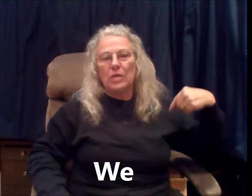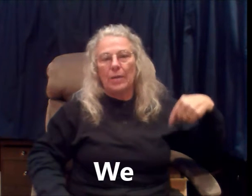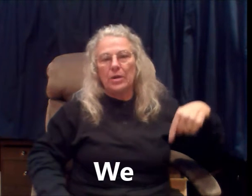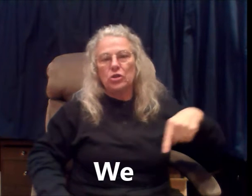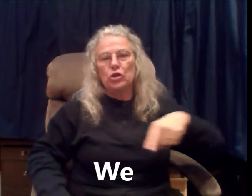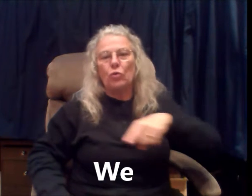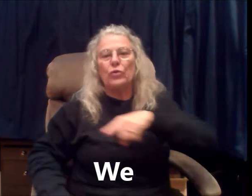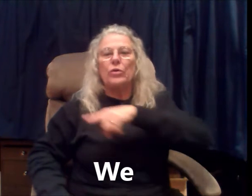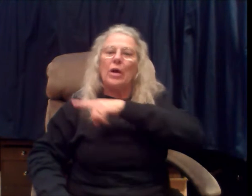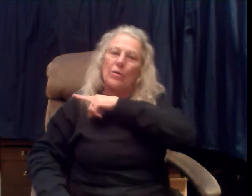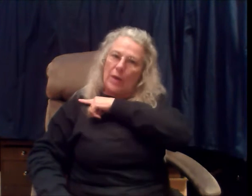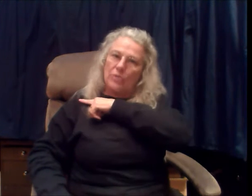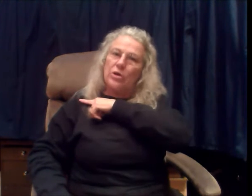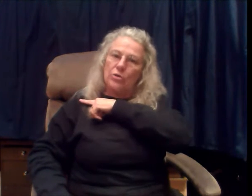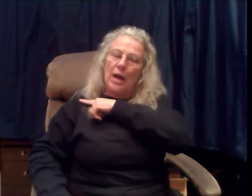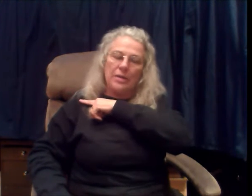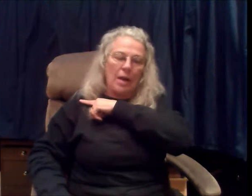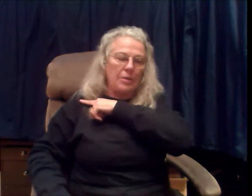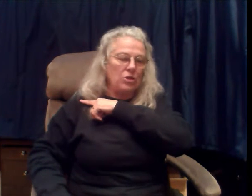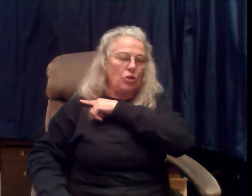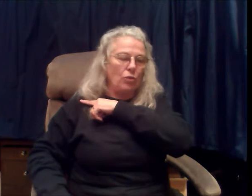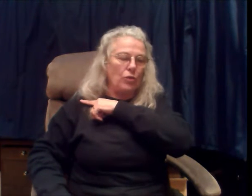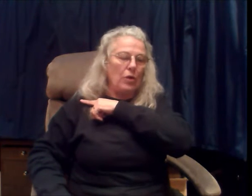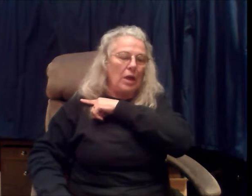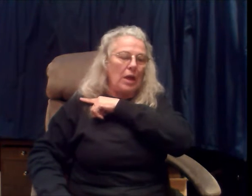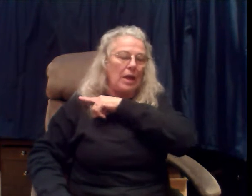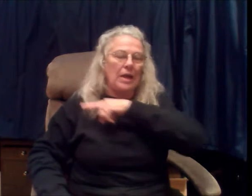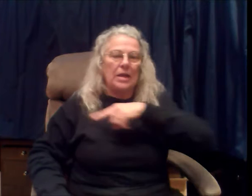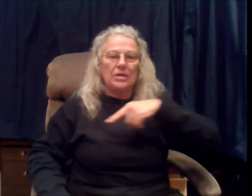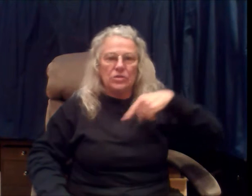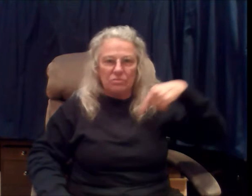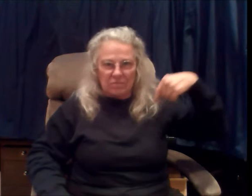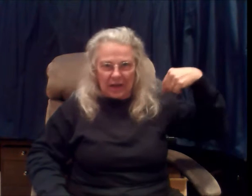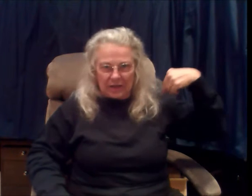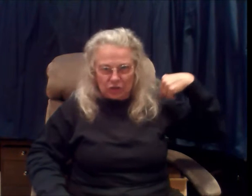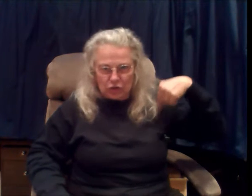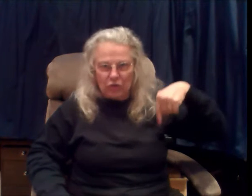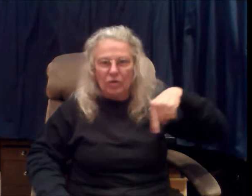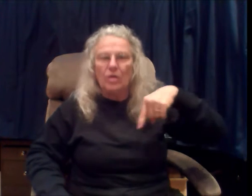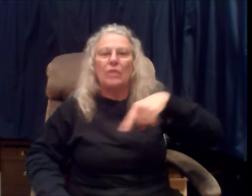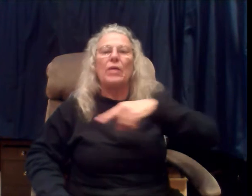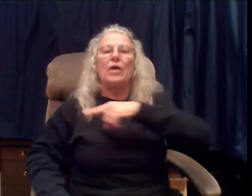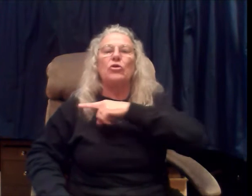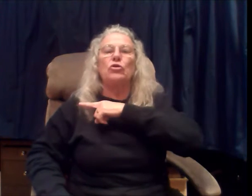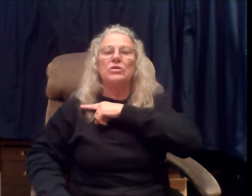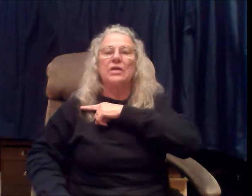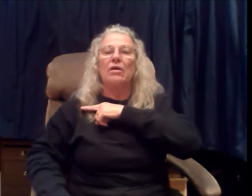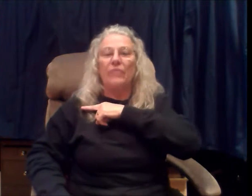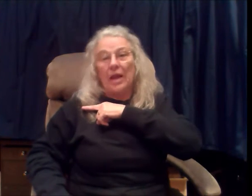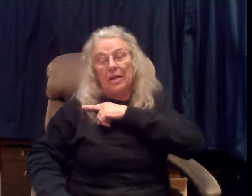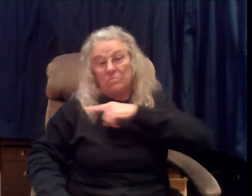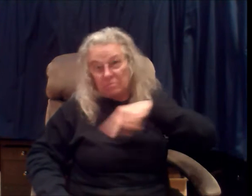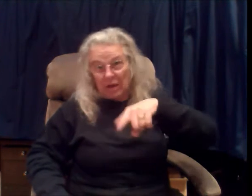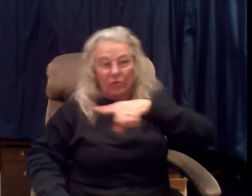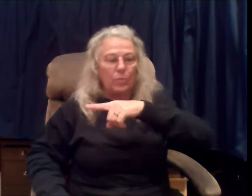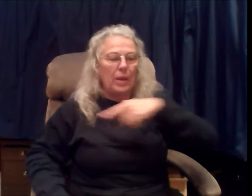dominant shoulder around to your non-dominant shoulder. It is like a circle around yourself and other